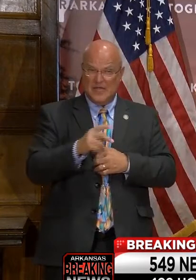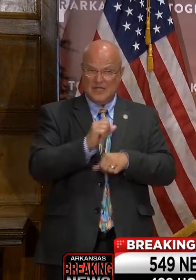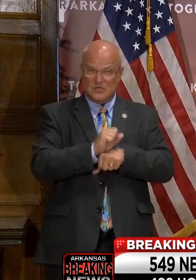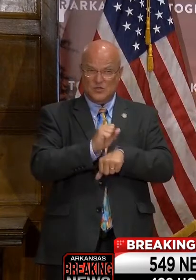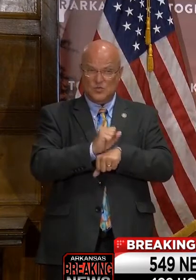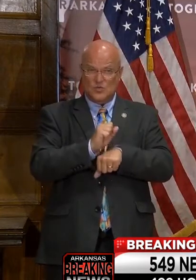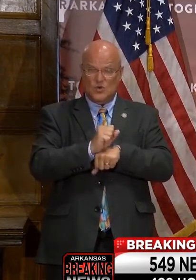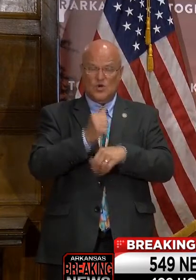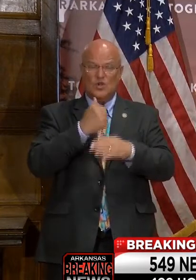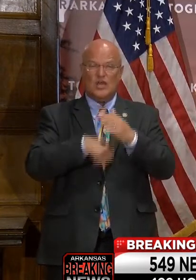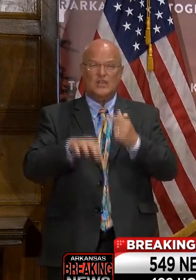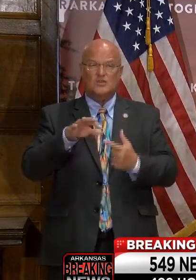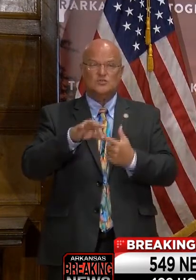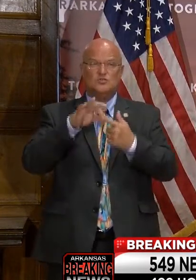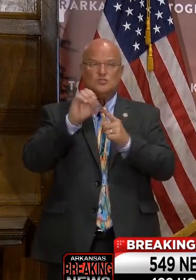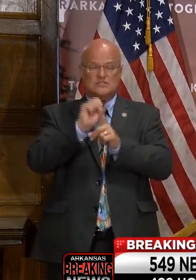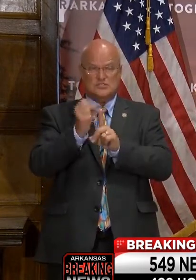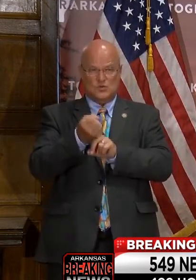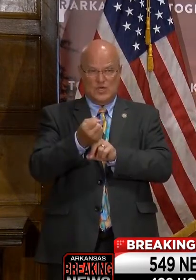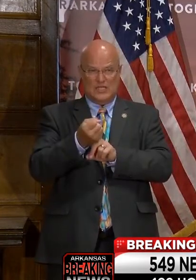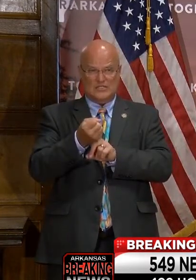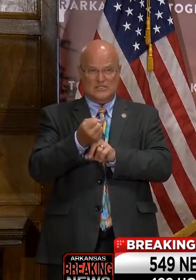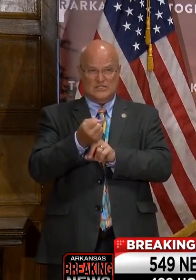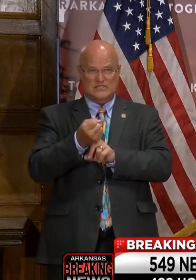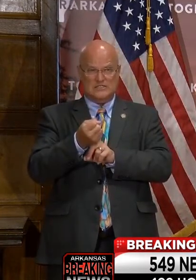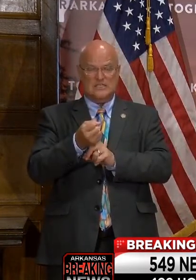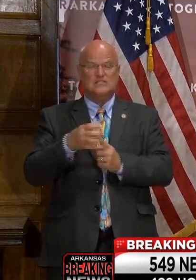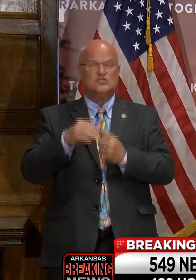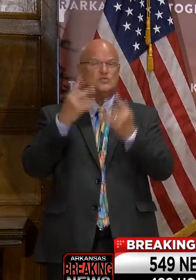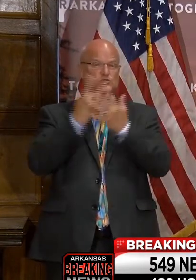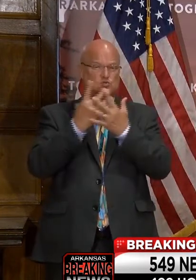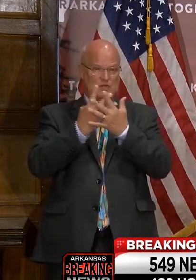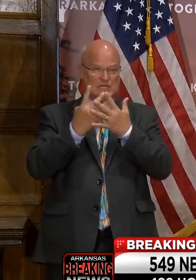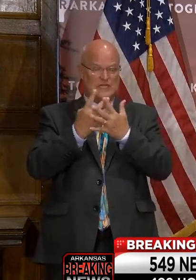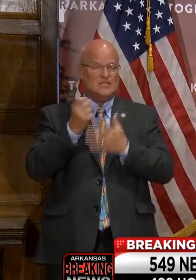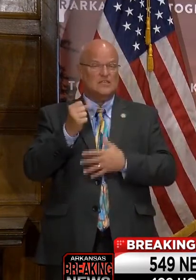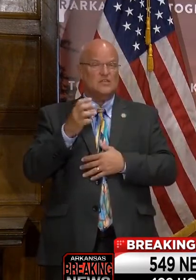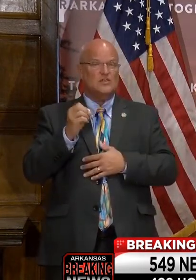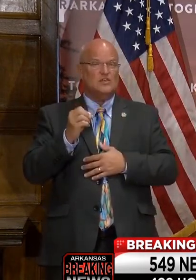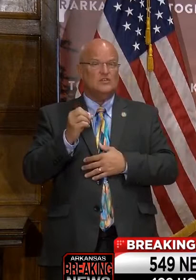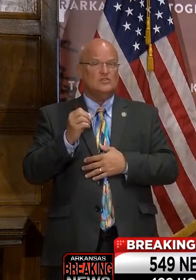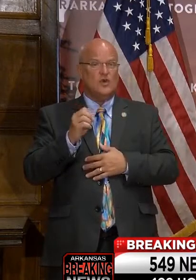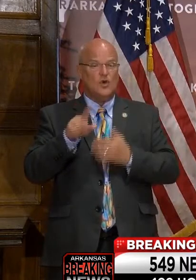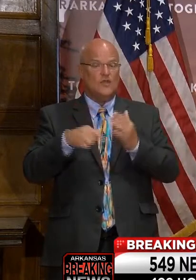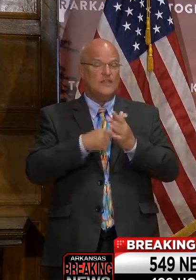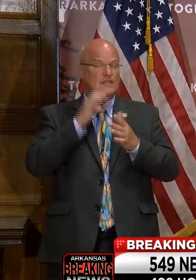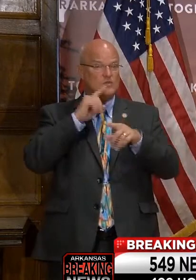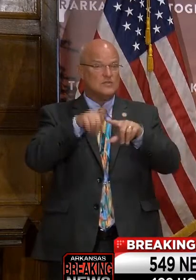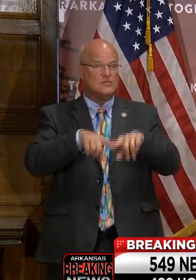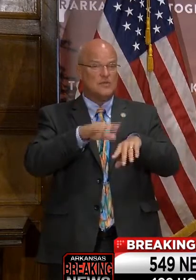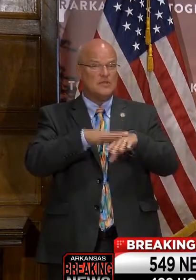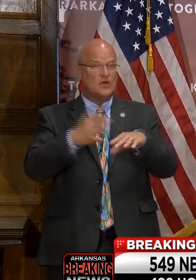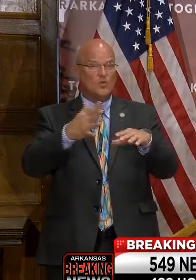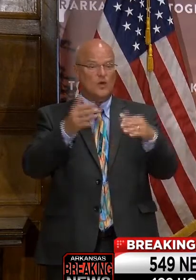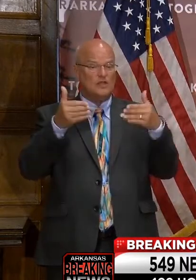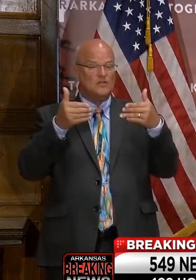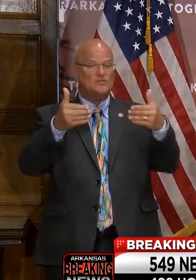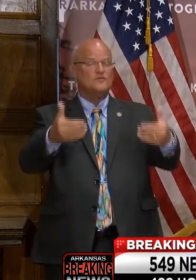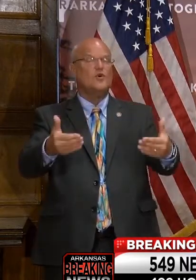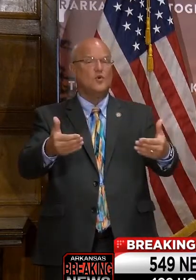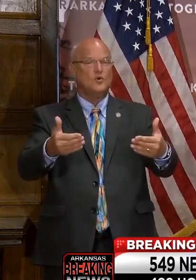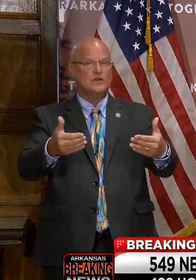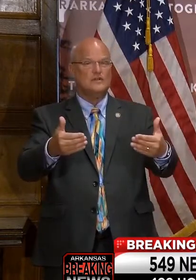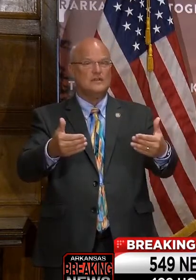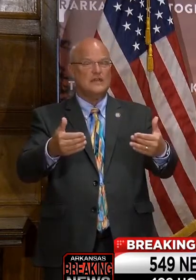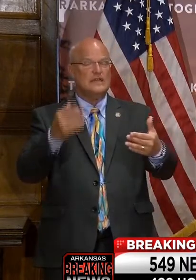work under certain situations and certain screening. So this will depend on what goes forward.